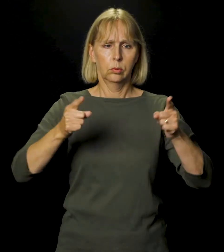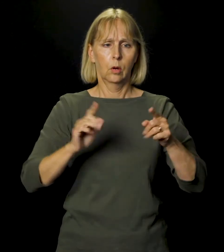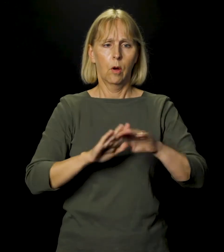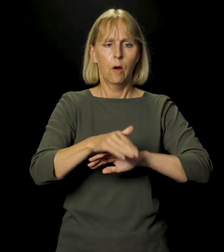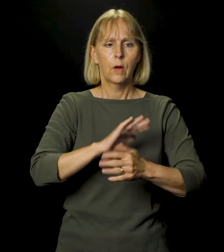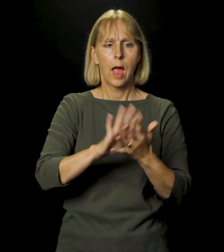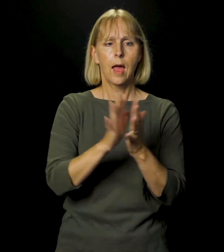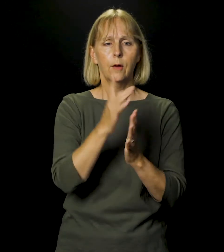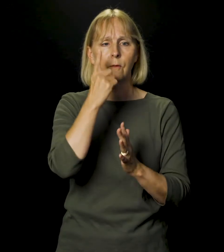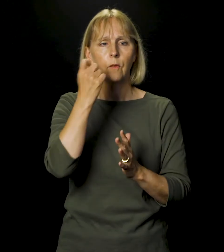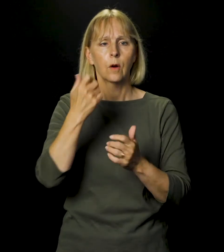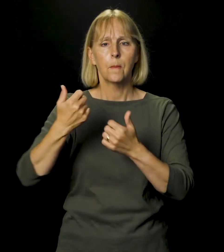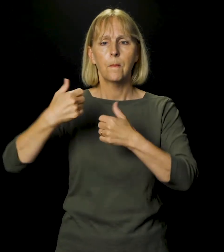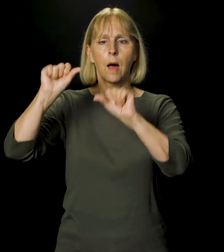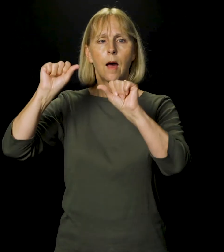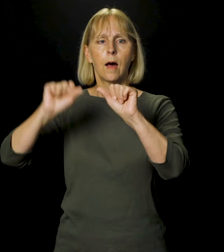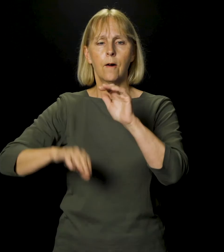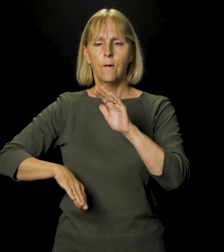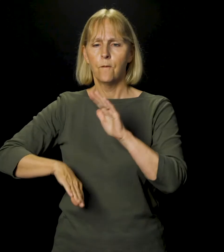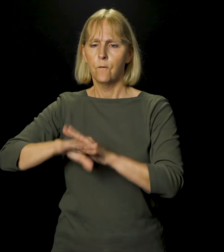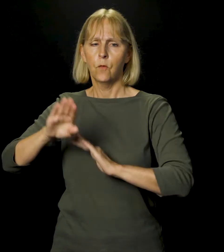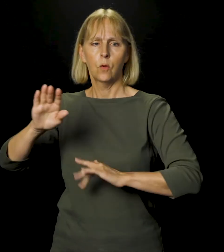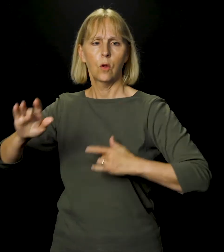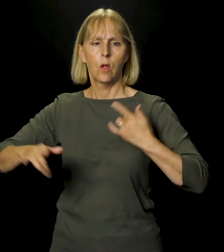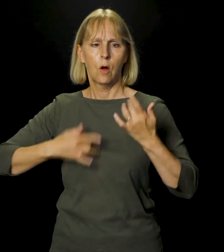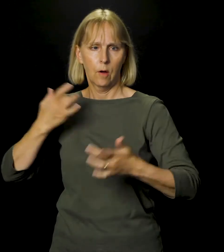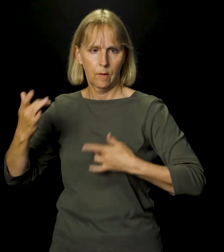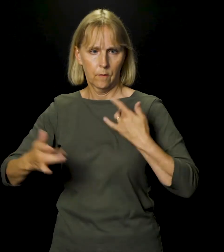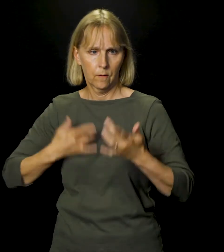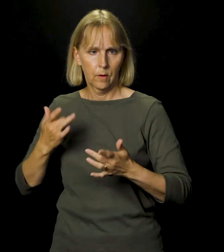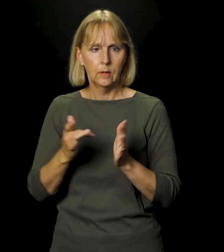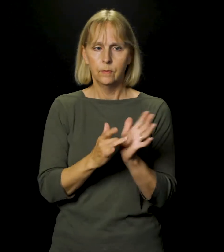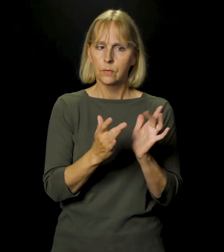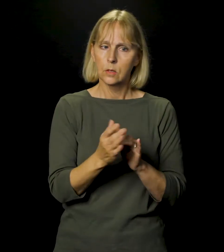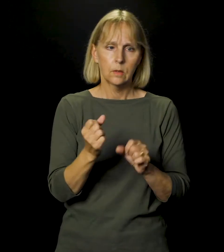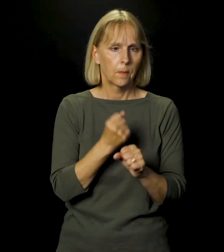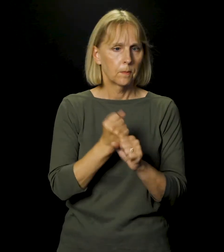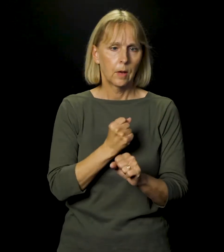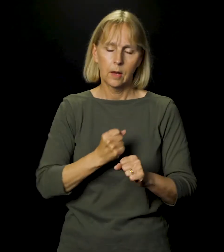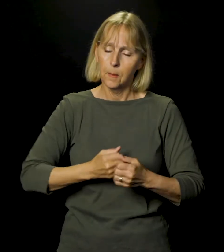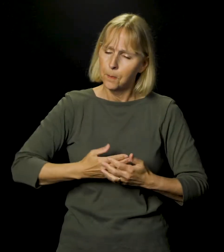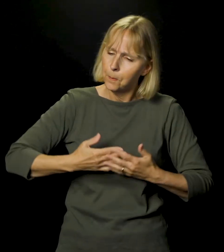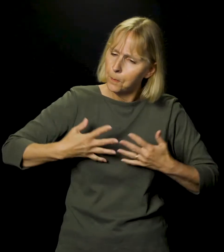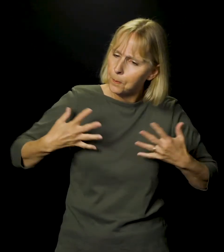find fulfillment, and what the purpose of life is. Jesus was making a huge statement about actually what do we do with those things